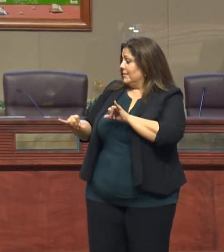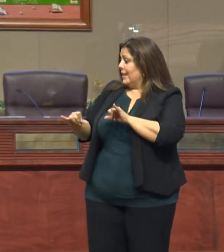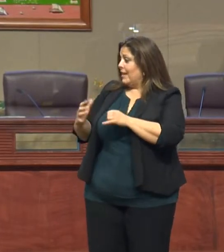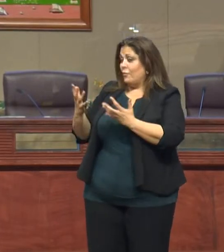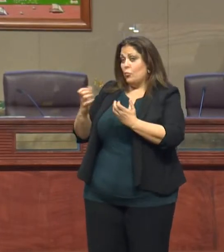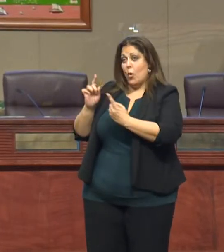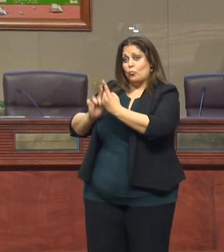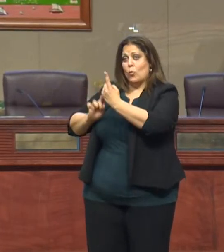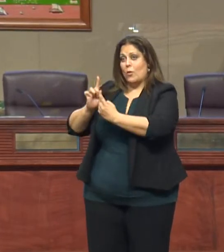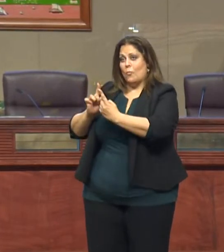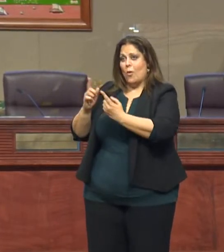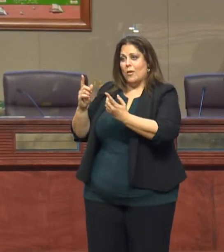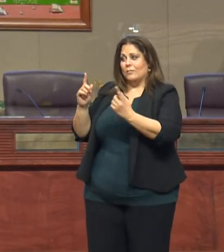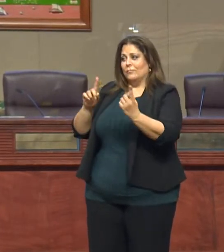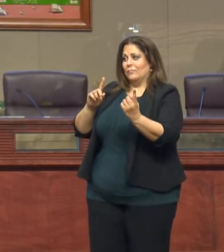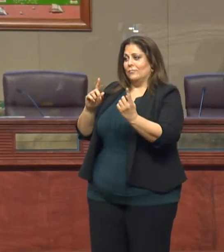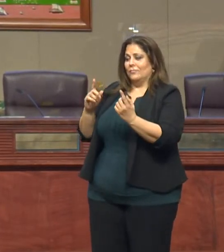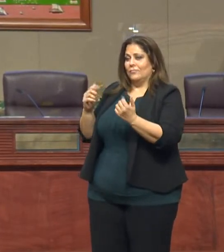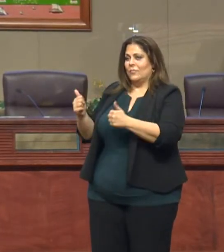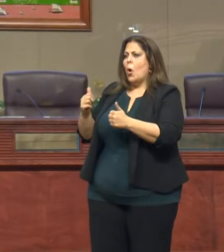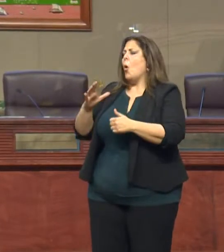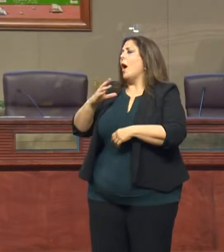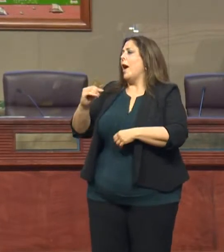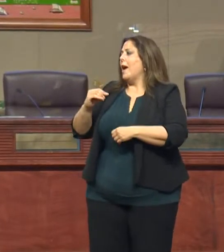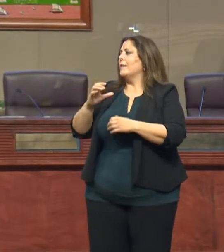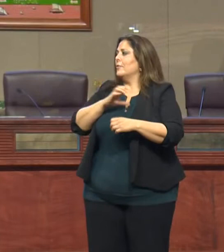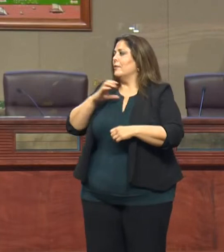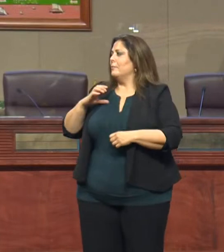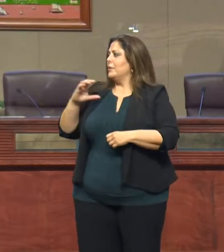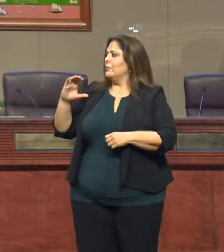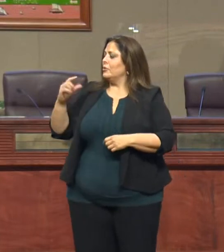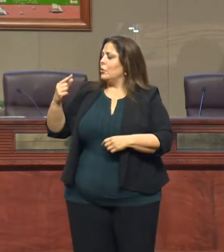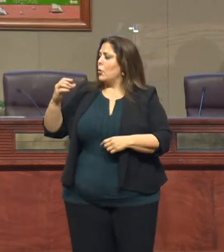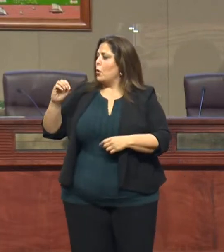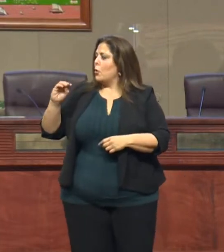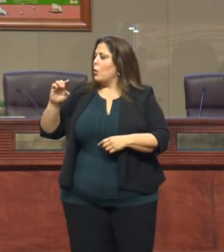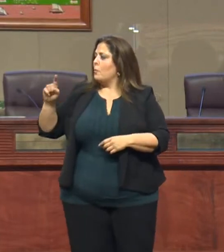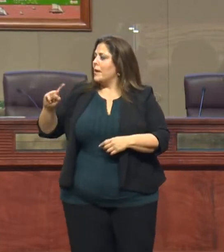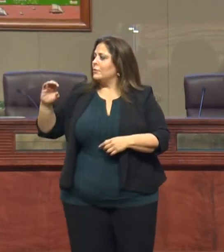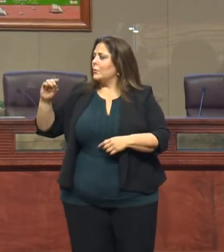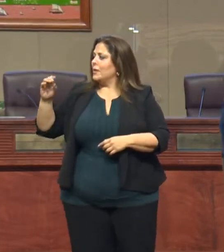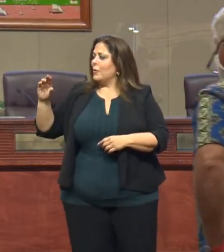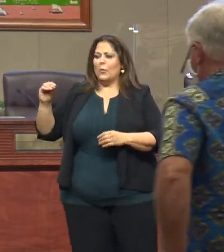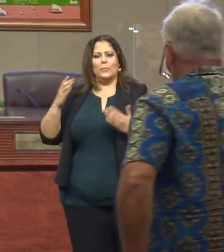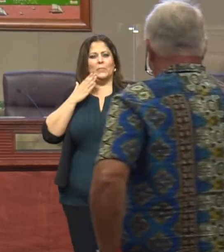one-on-ones afterwards. And Commissioner Gomez-Cordero is available for one-on-ones.